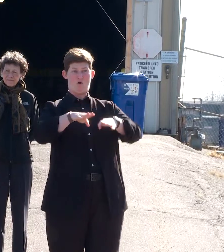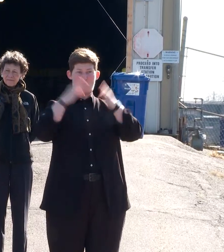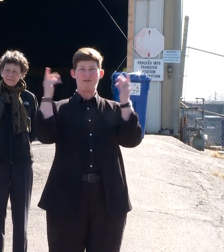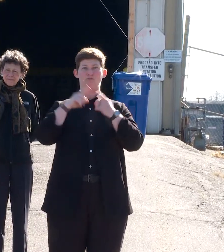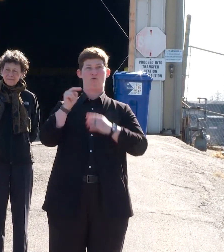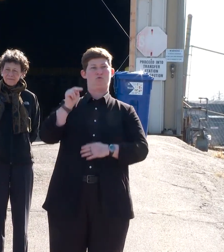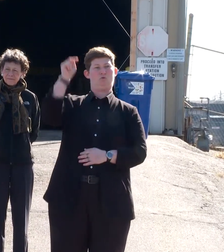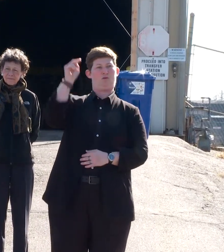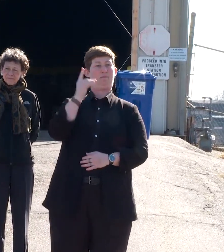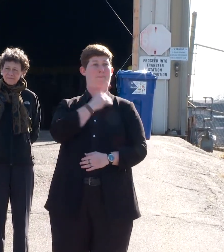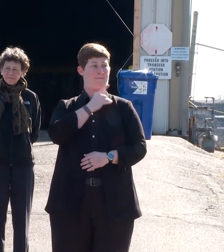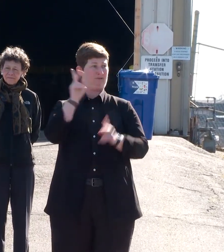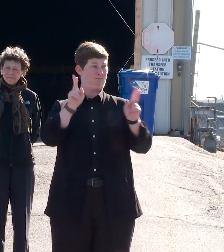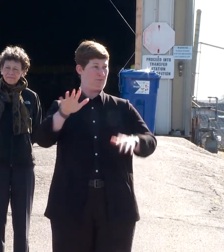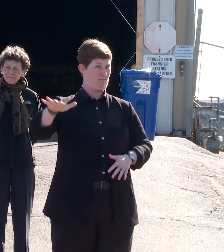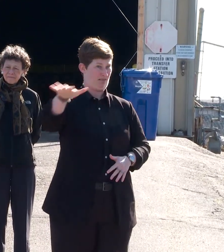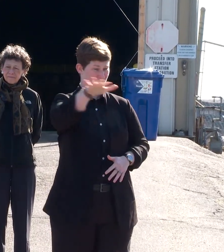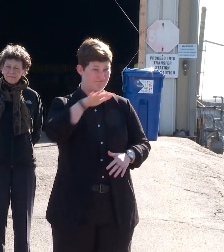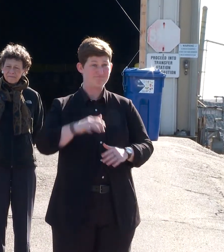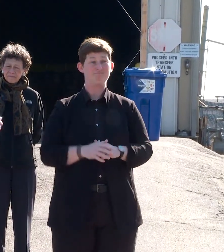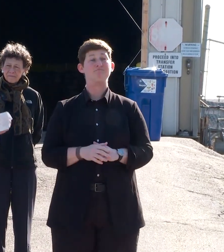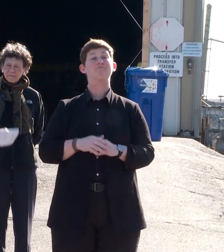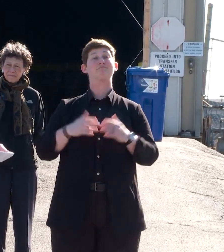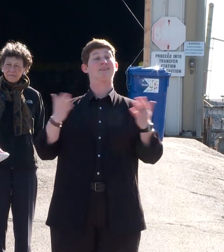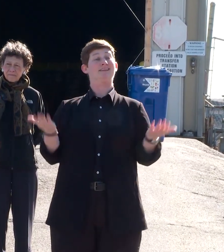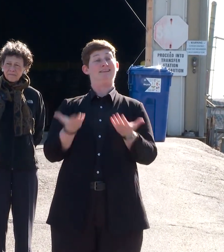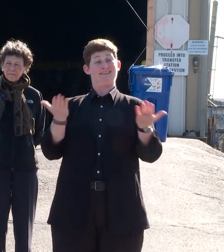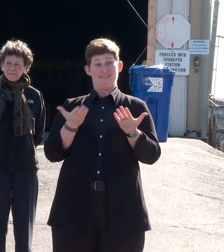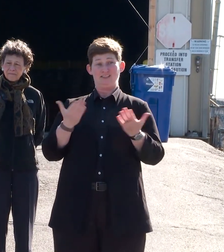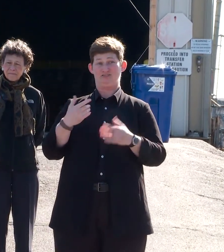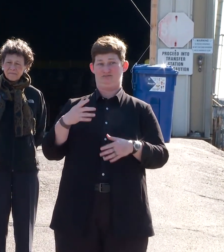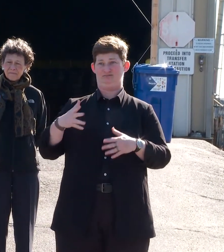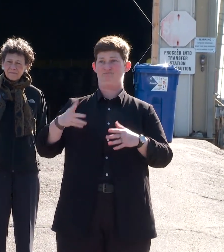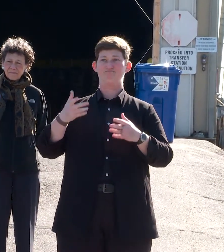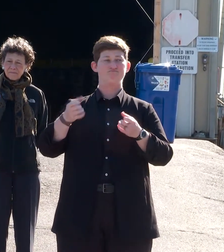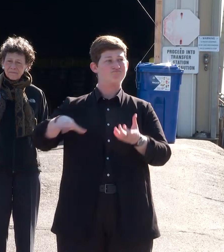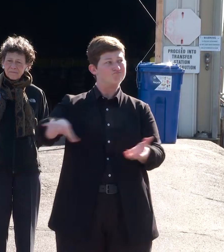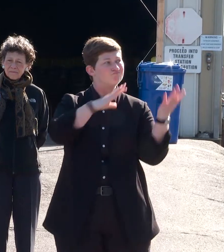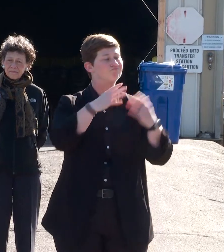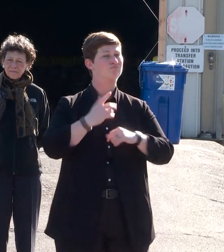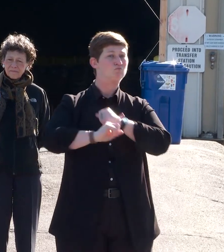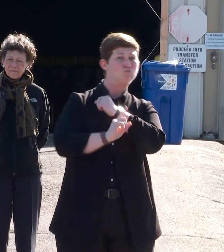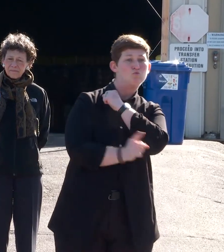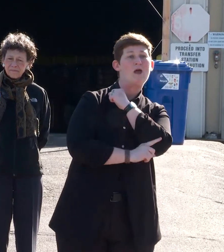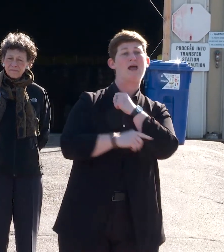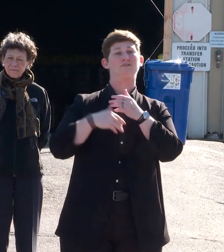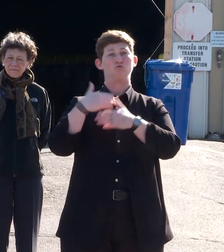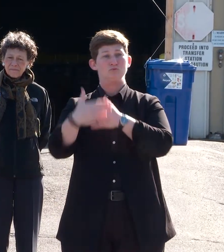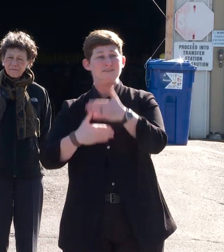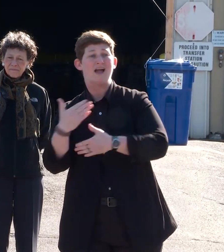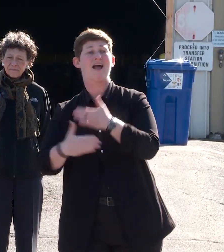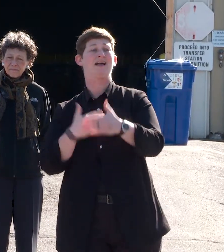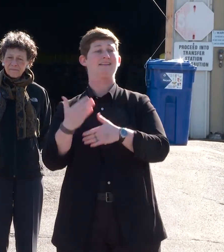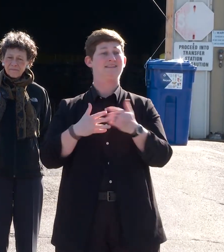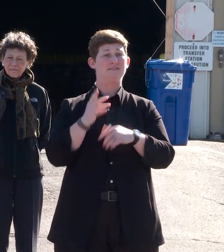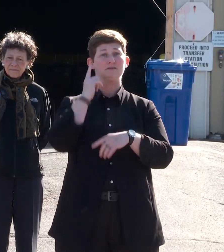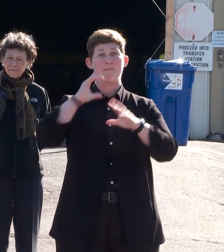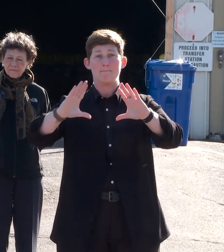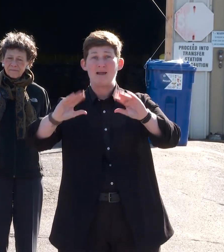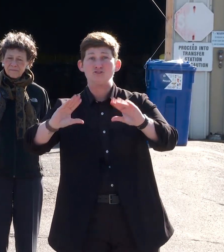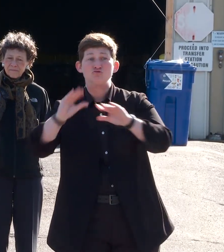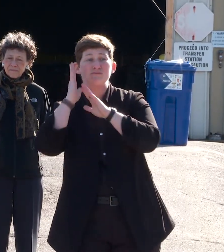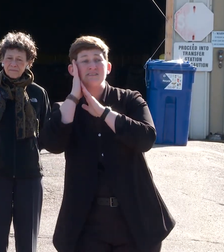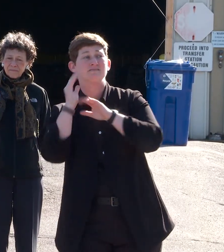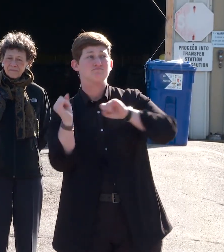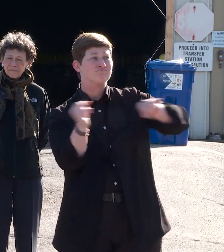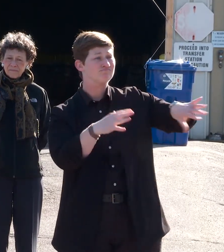city. Here, they're able to dump their trash, their recycling, their mattresses, whatever it is that they